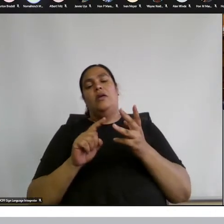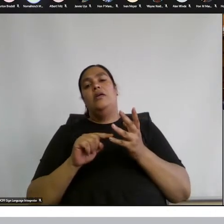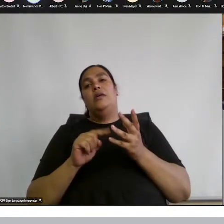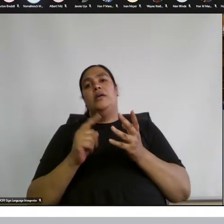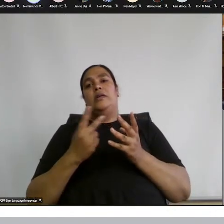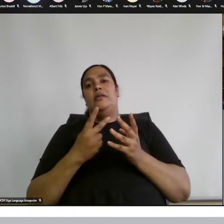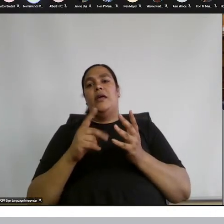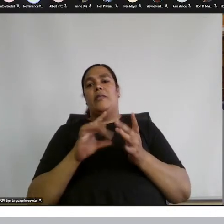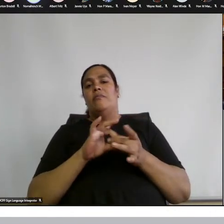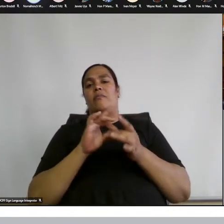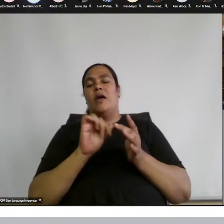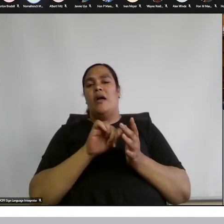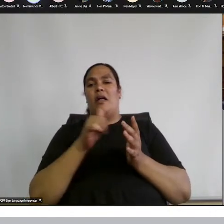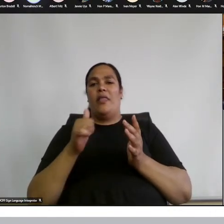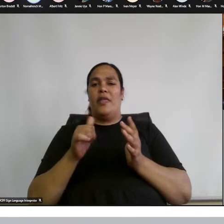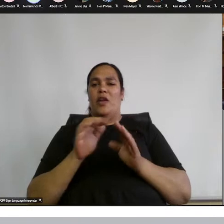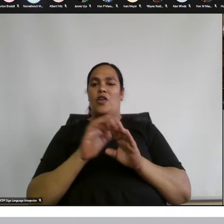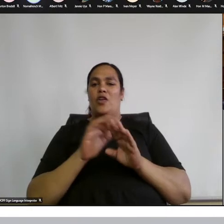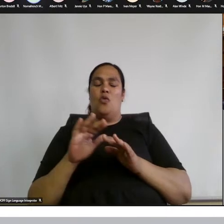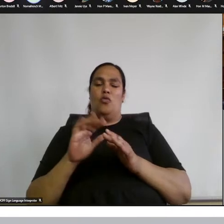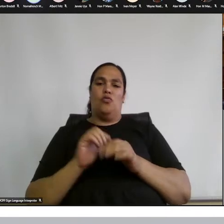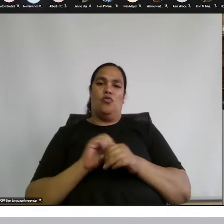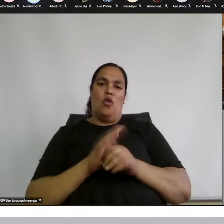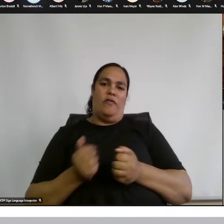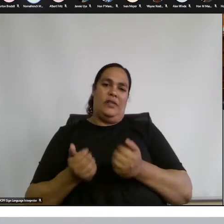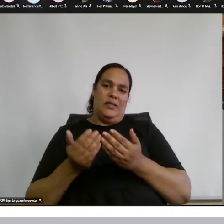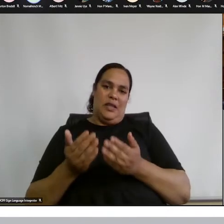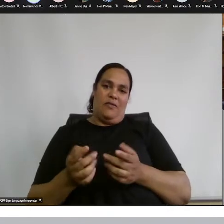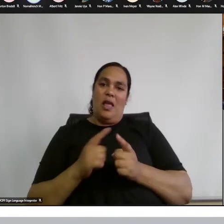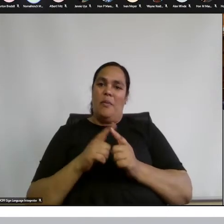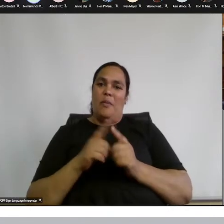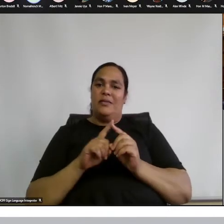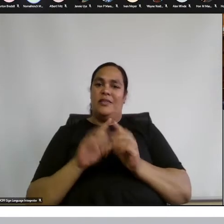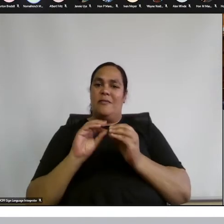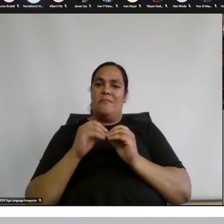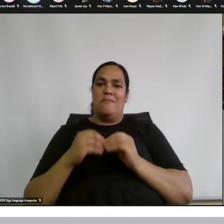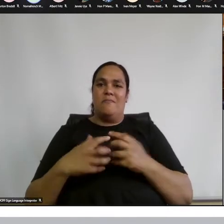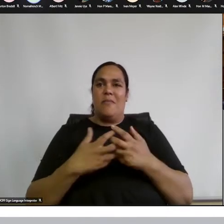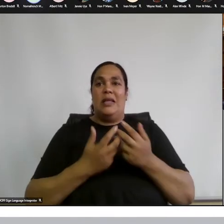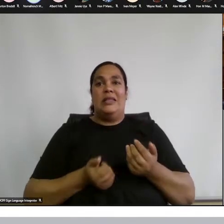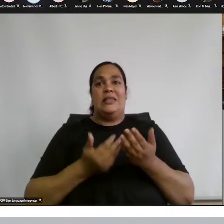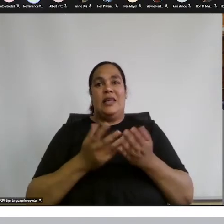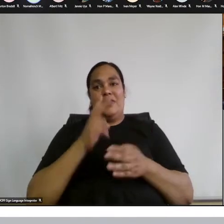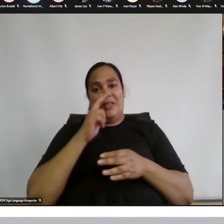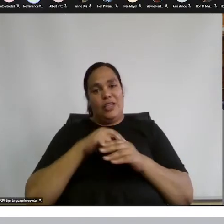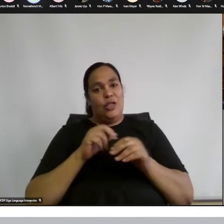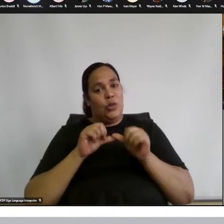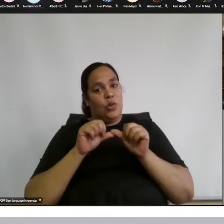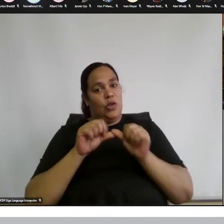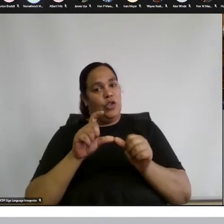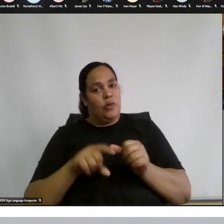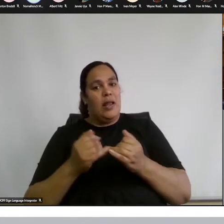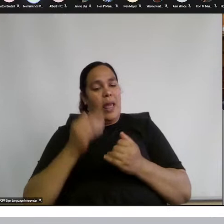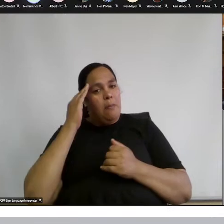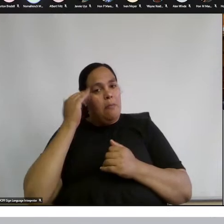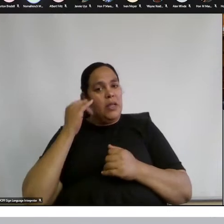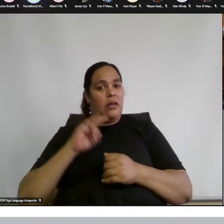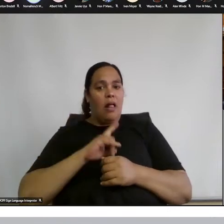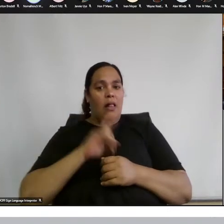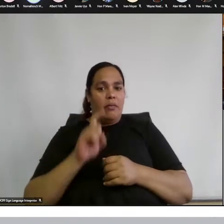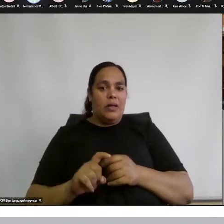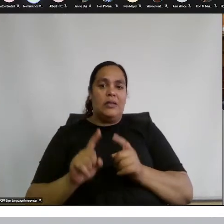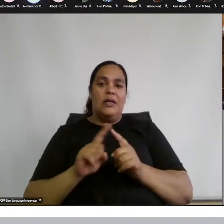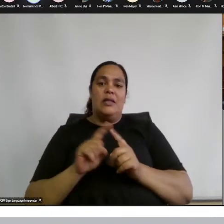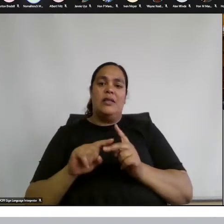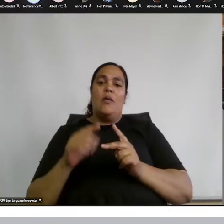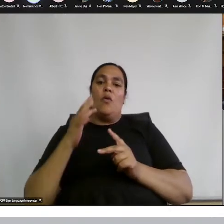about other non-COVID services. It talks about the services that needs to continue, like the mental health,